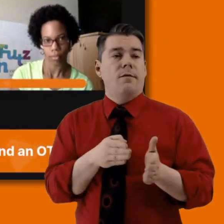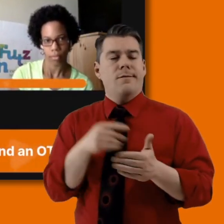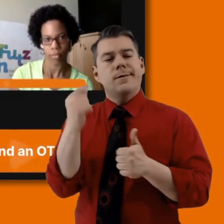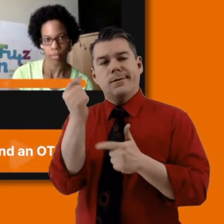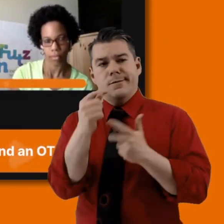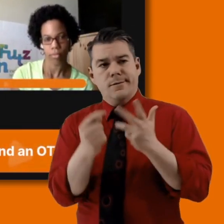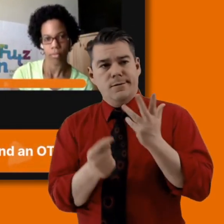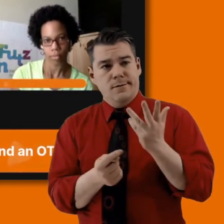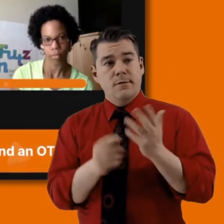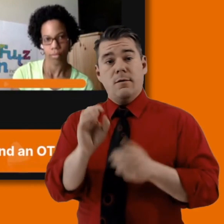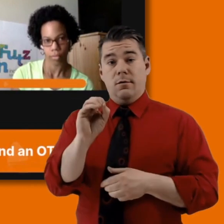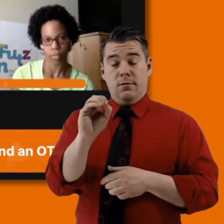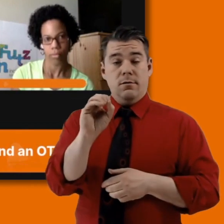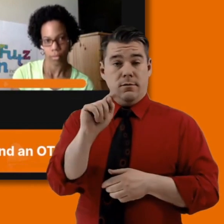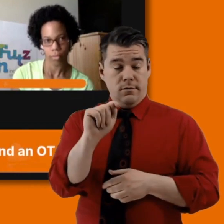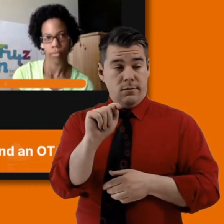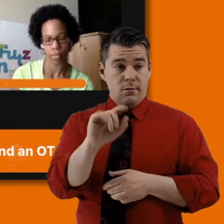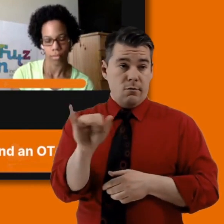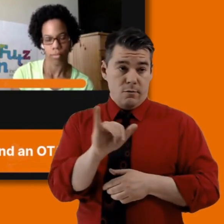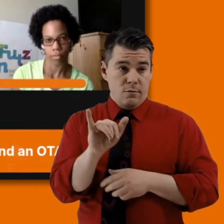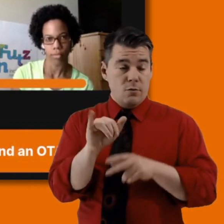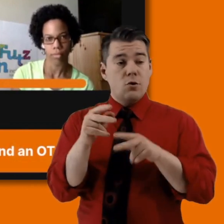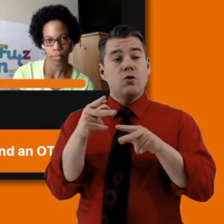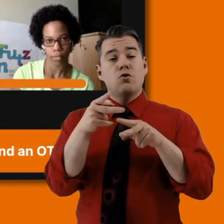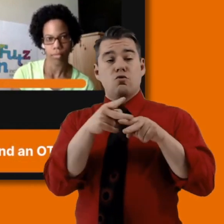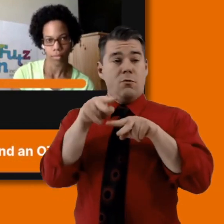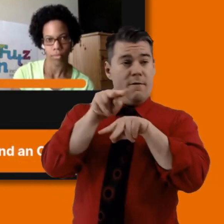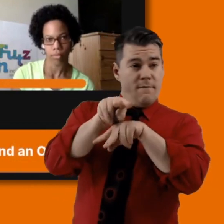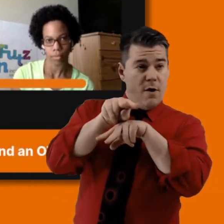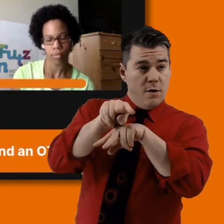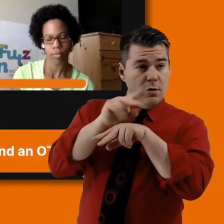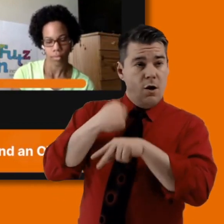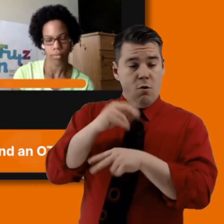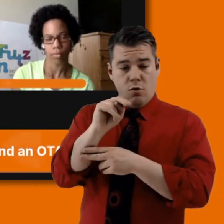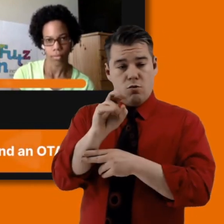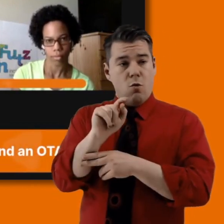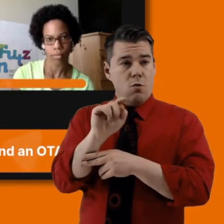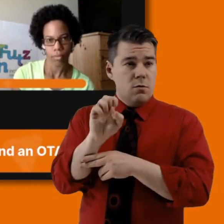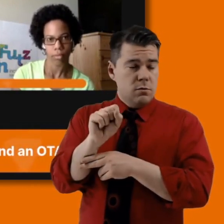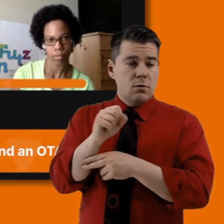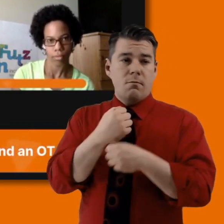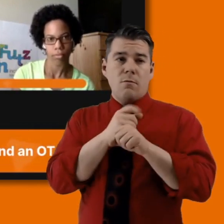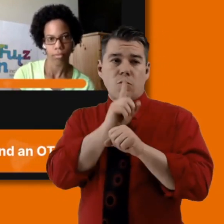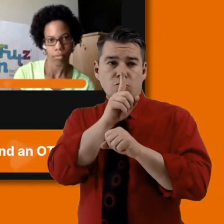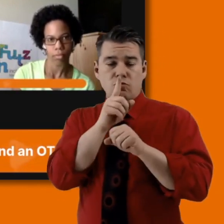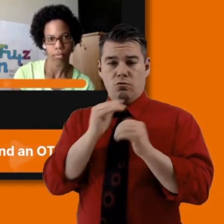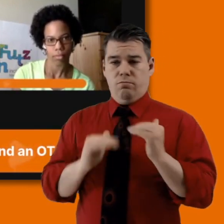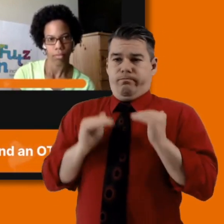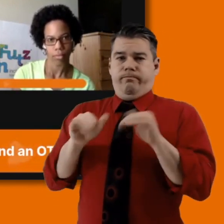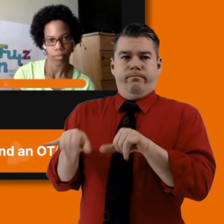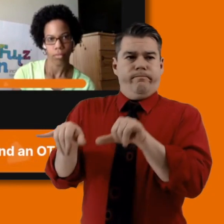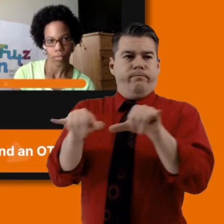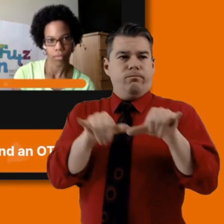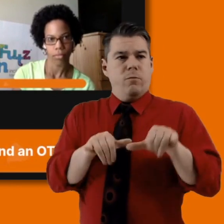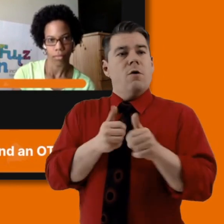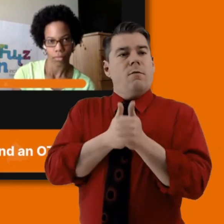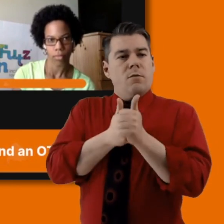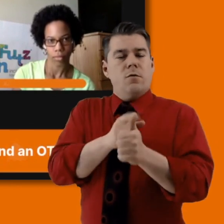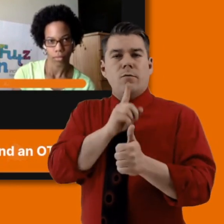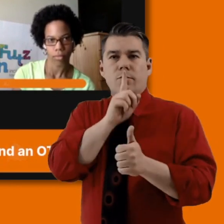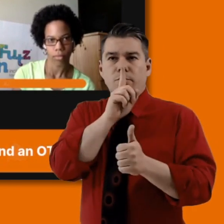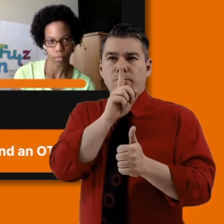So OTs also, they supervise our notes, so making sure that our notes are, you know, up to standard and that they're following a really